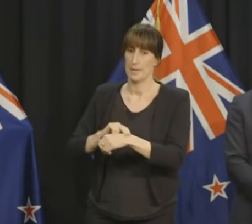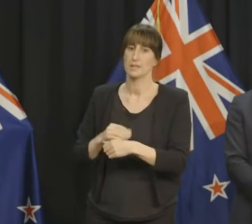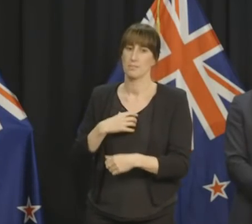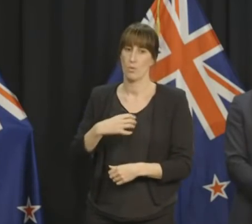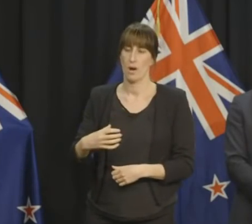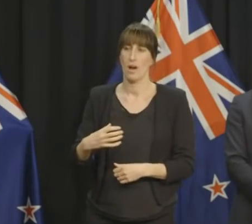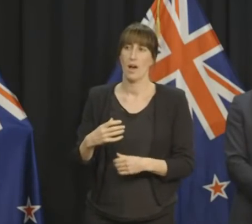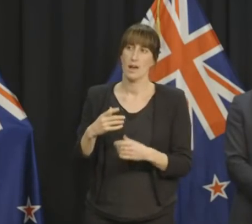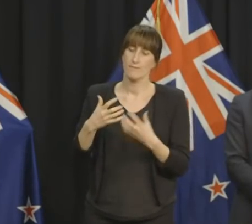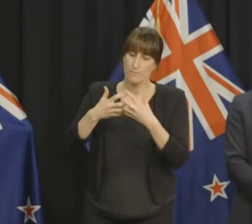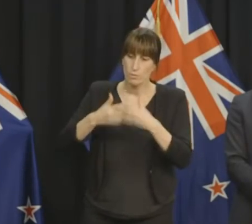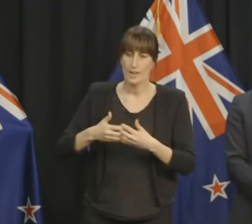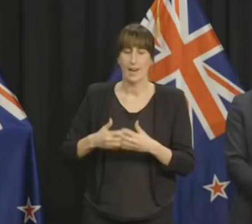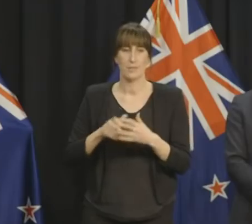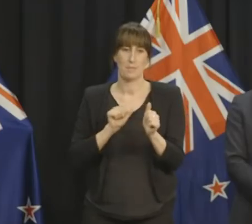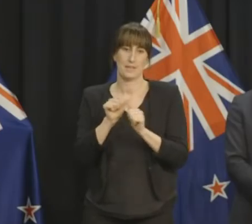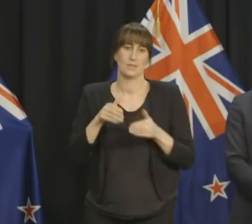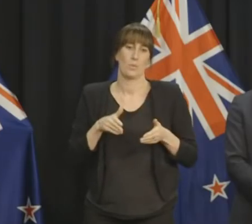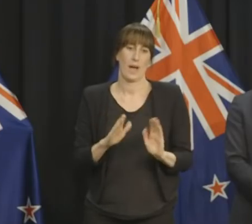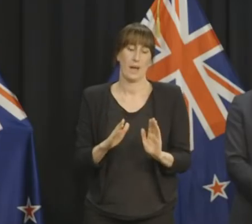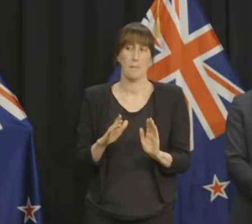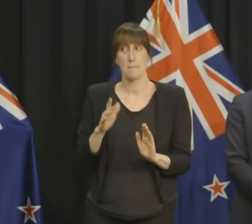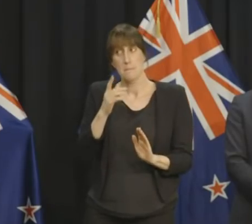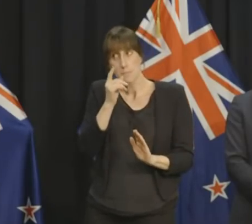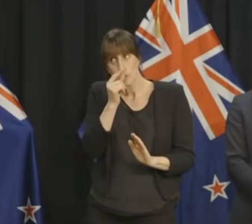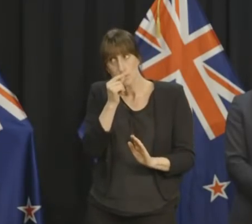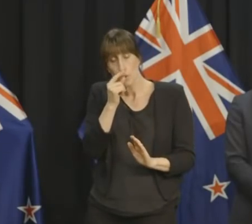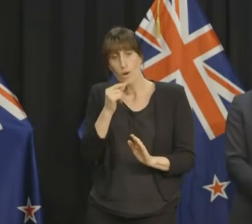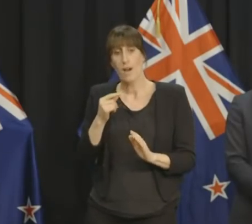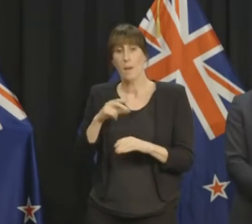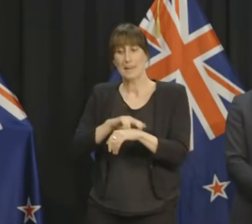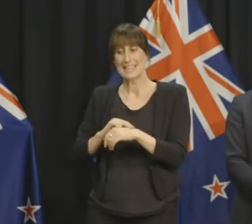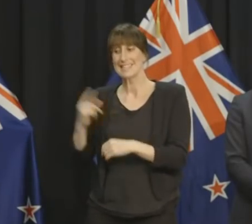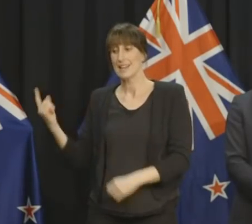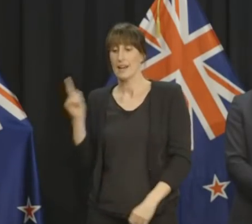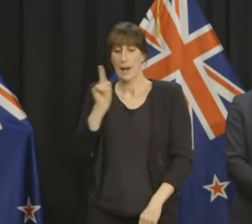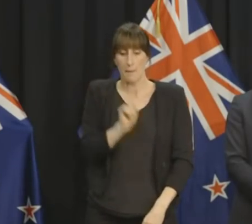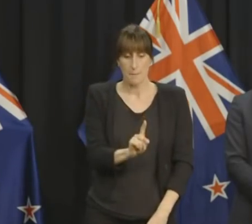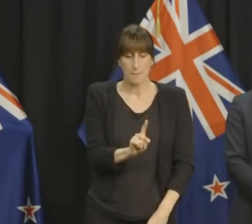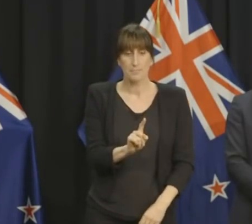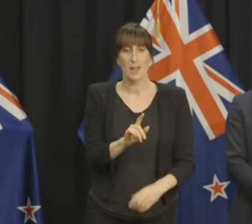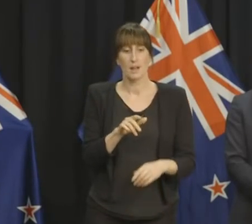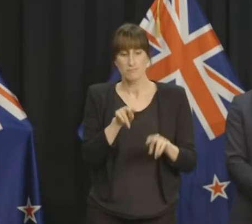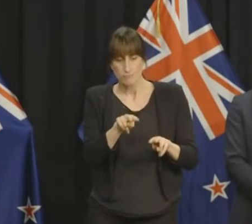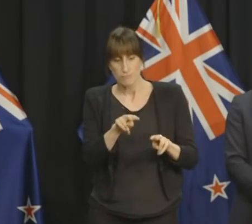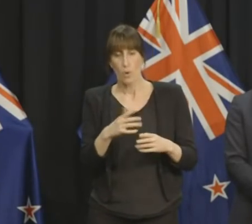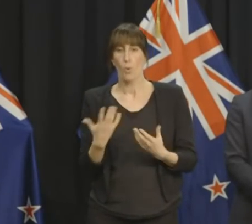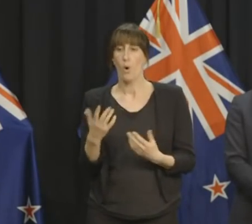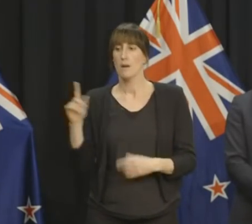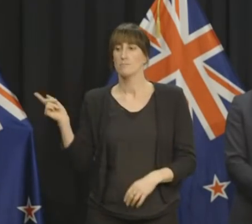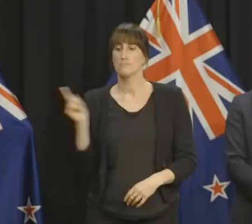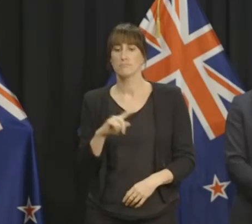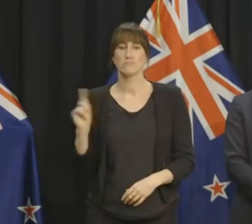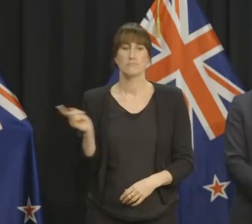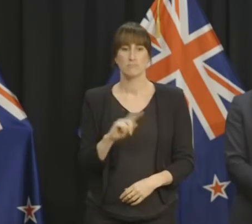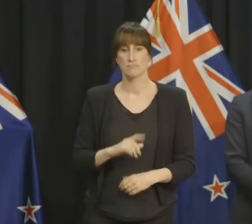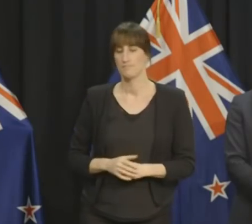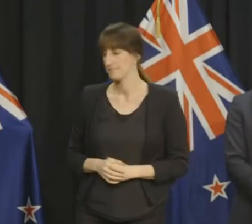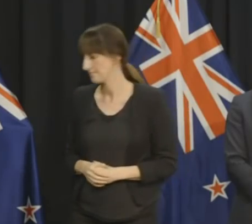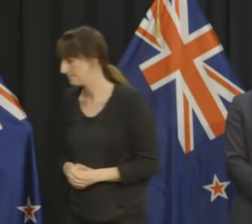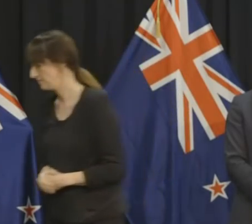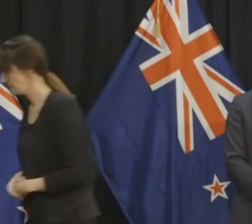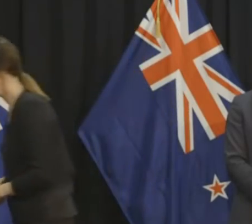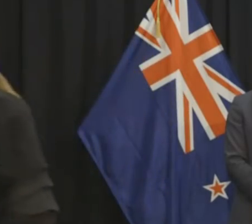not the best approach for them is to have a physical presence on site, or to have a roving presence and then be able to respond quickly. Did he